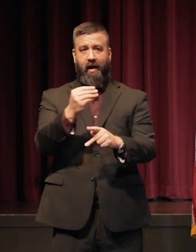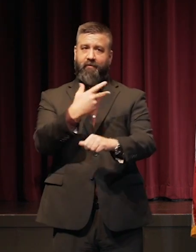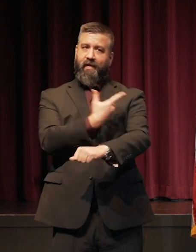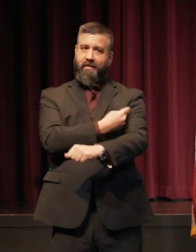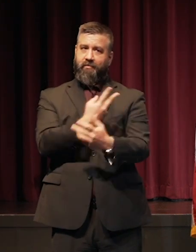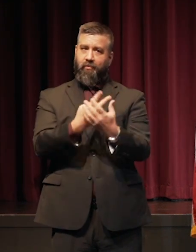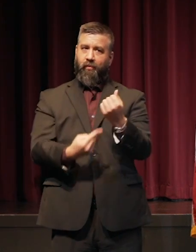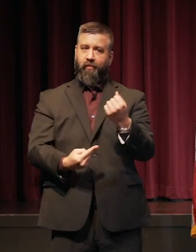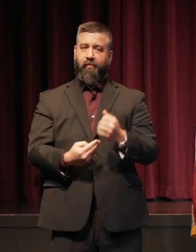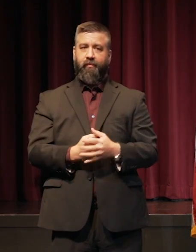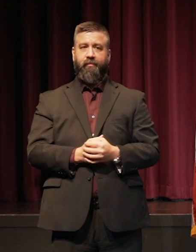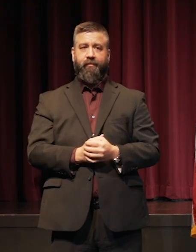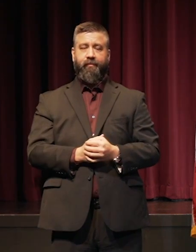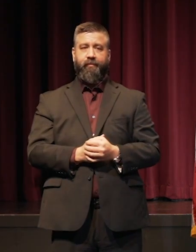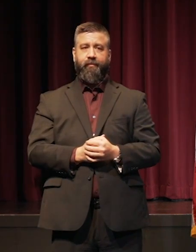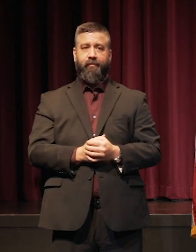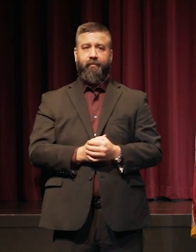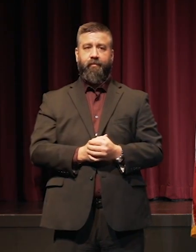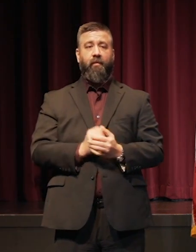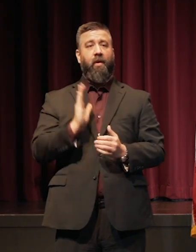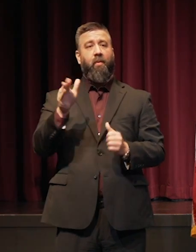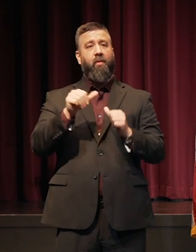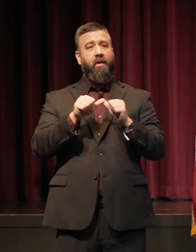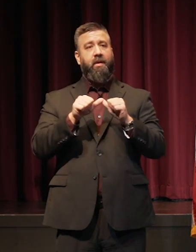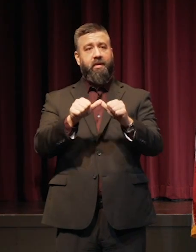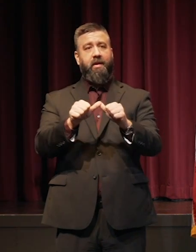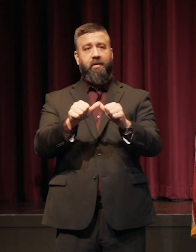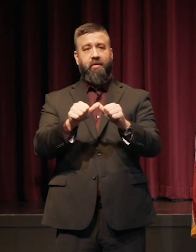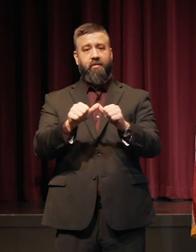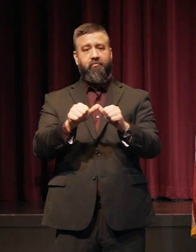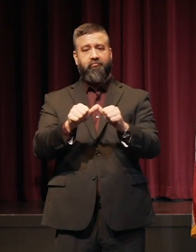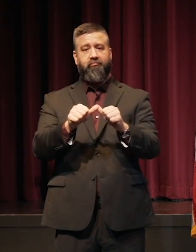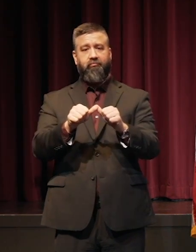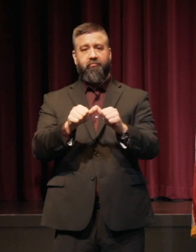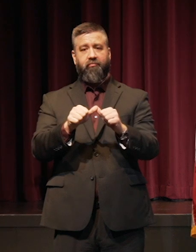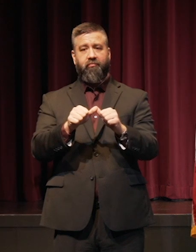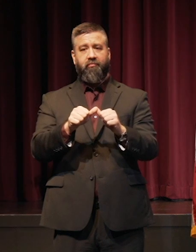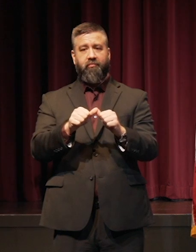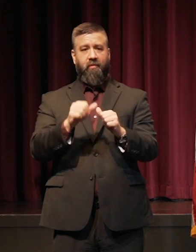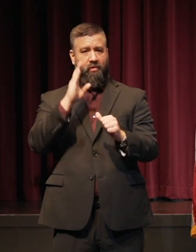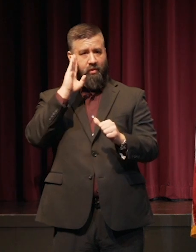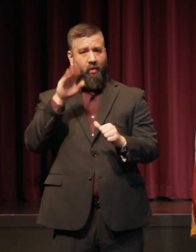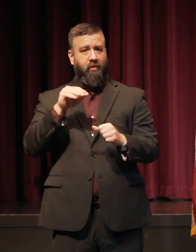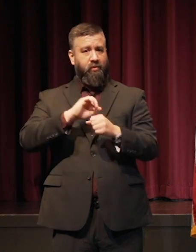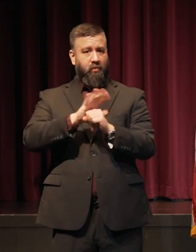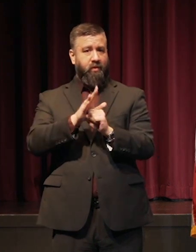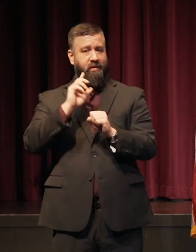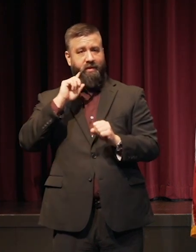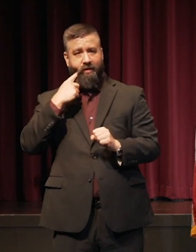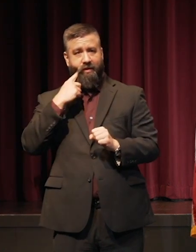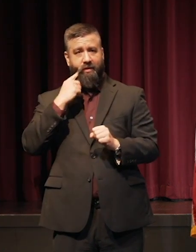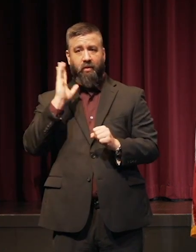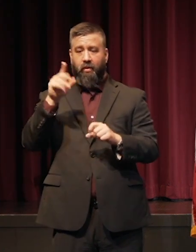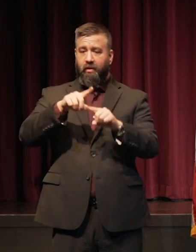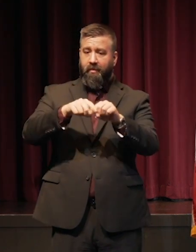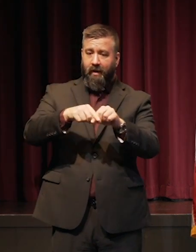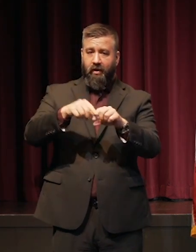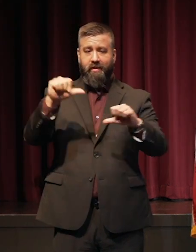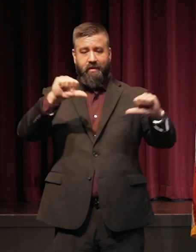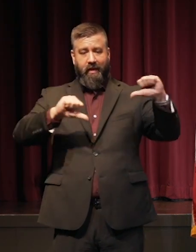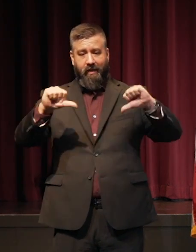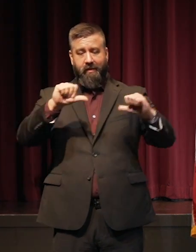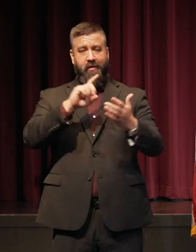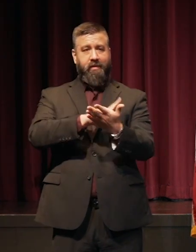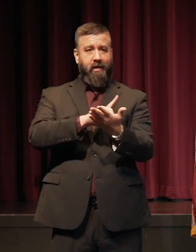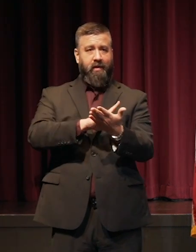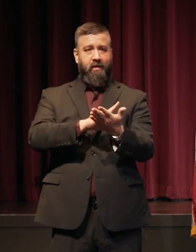vaccine. So we'll continue to take the pandemic seriously. We'll continue to rely on our medical experts